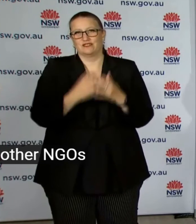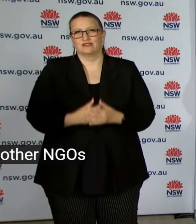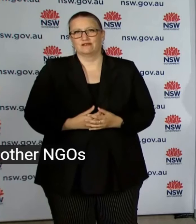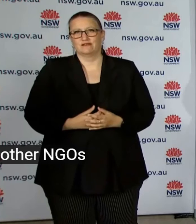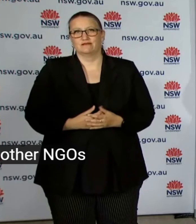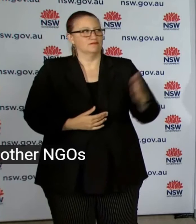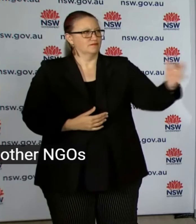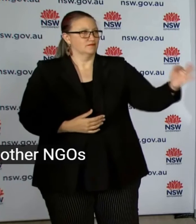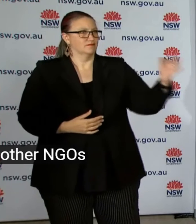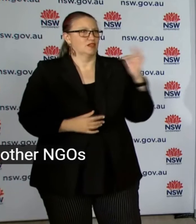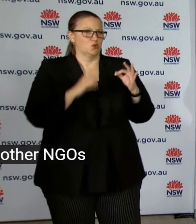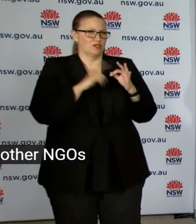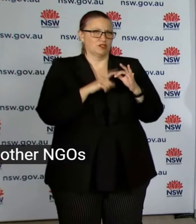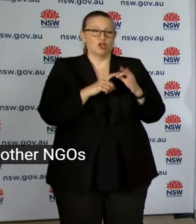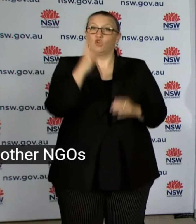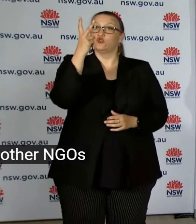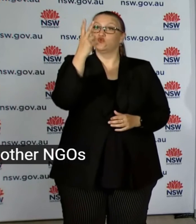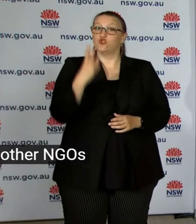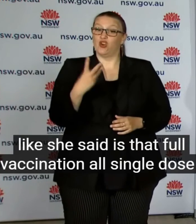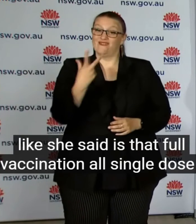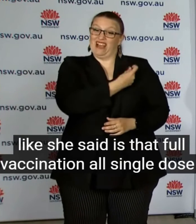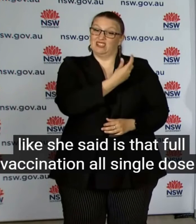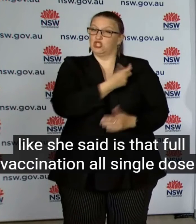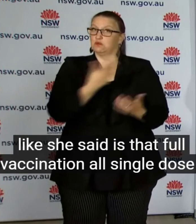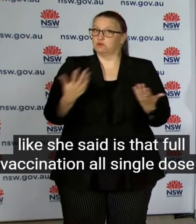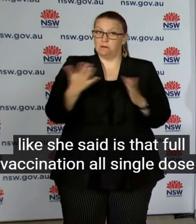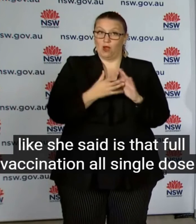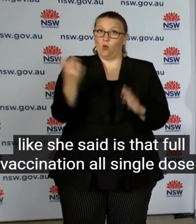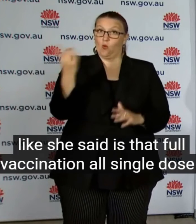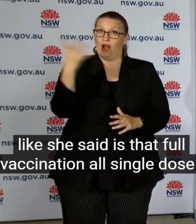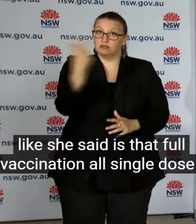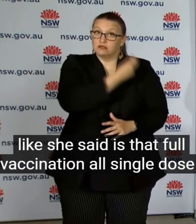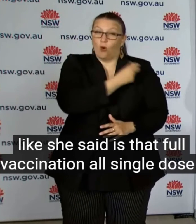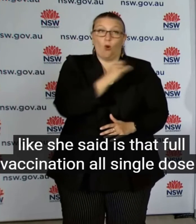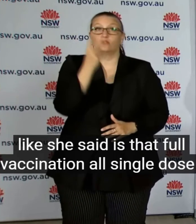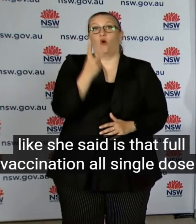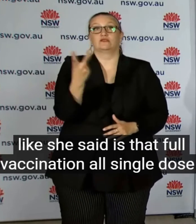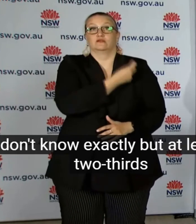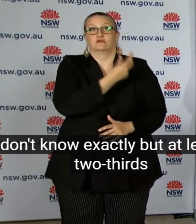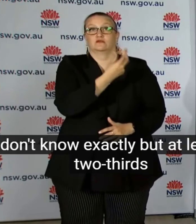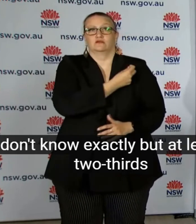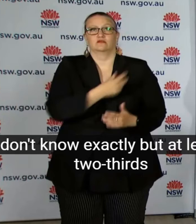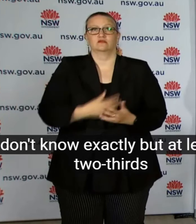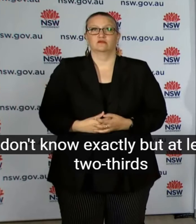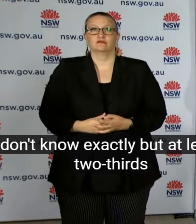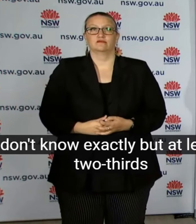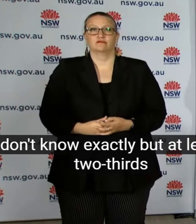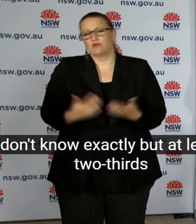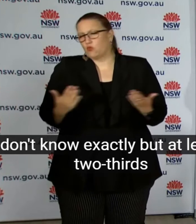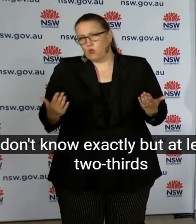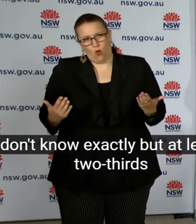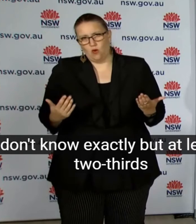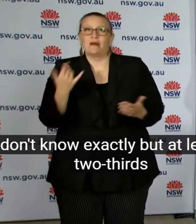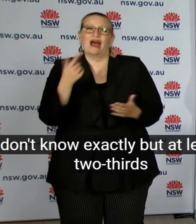full vaccination or single dose? I don't know exactly, but at least 2/3 have had at least one dose. Doctor, can I ask you, and maybe you or the Minister could answer